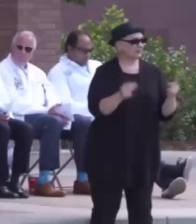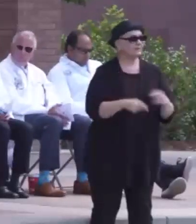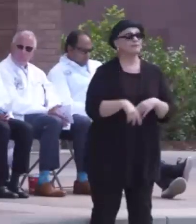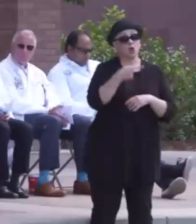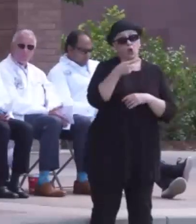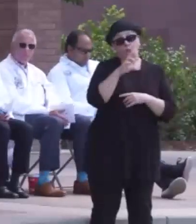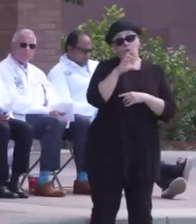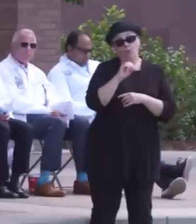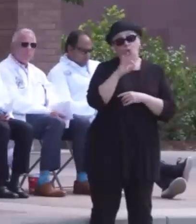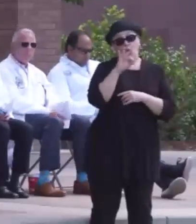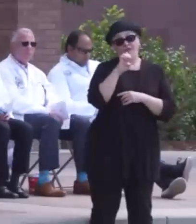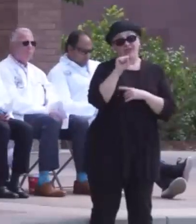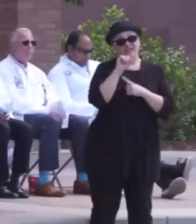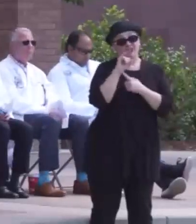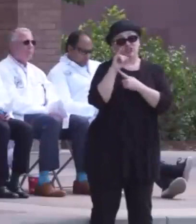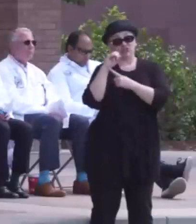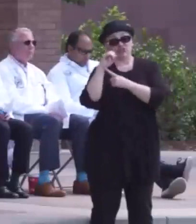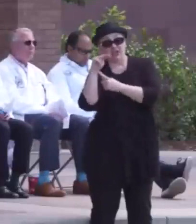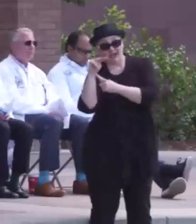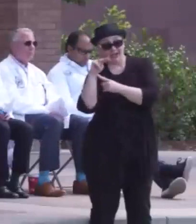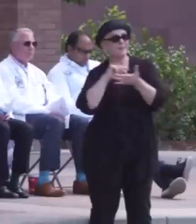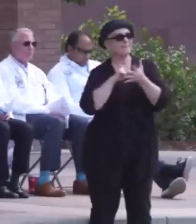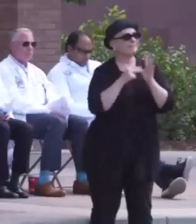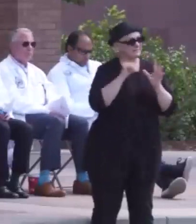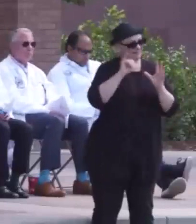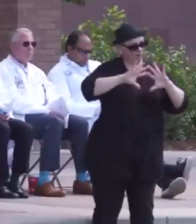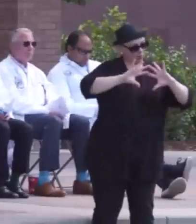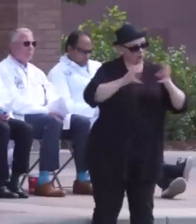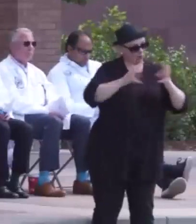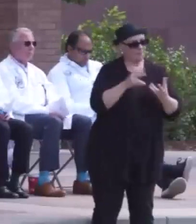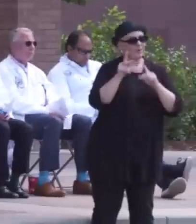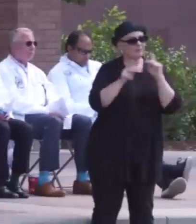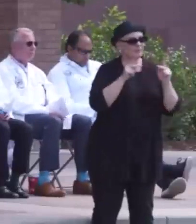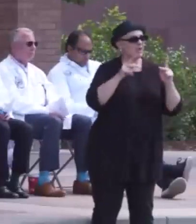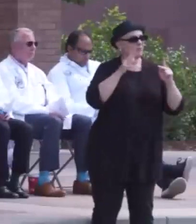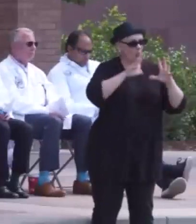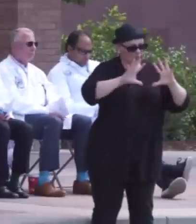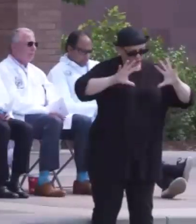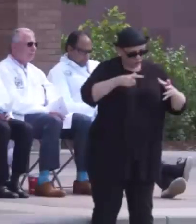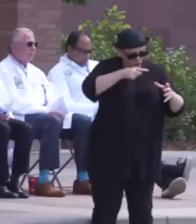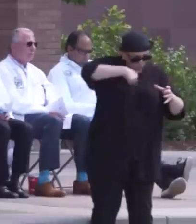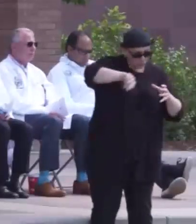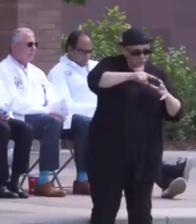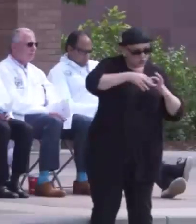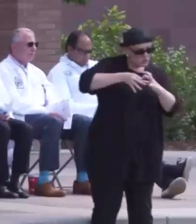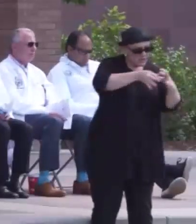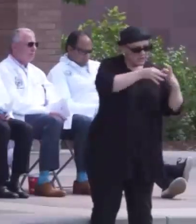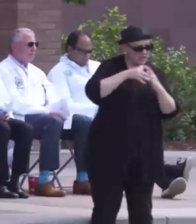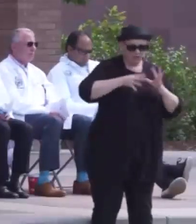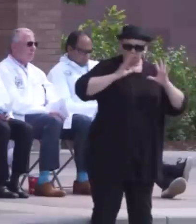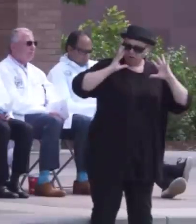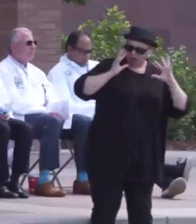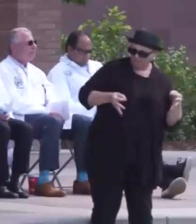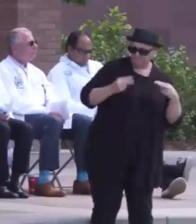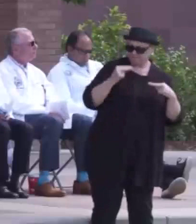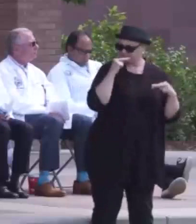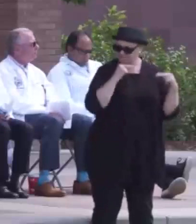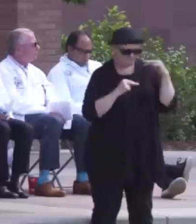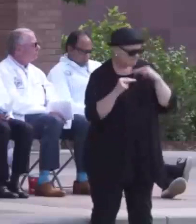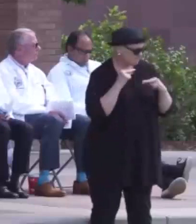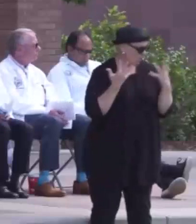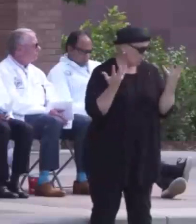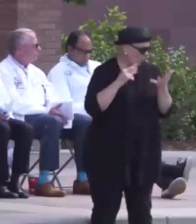a common declaration together about what it means to be a member of that group, what it means to be one of them,